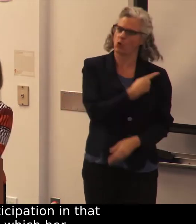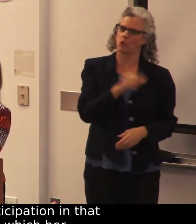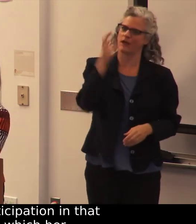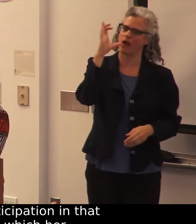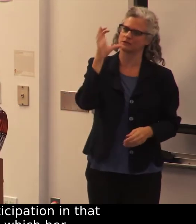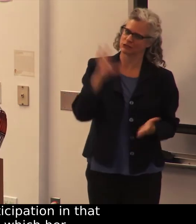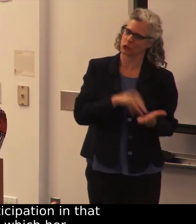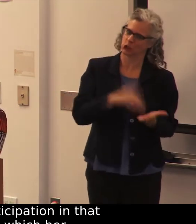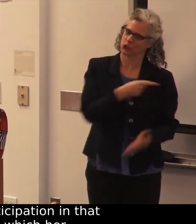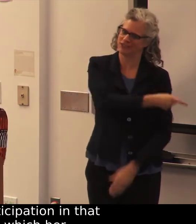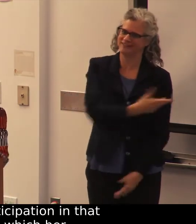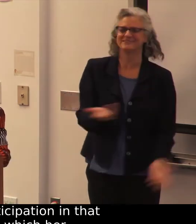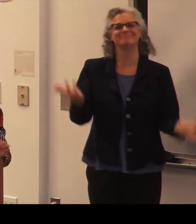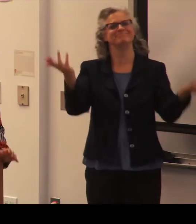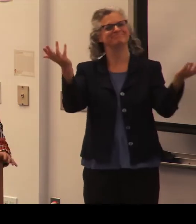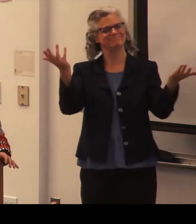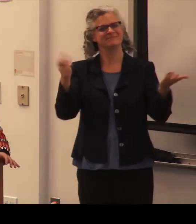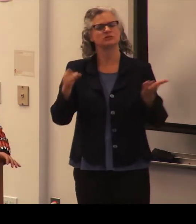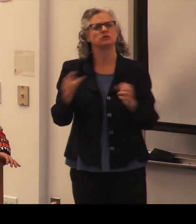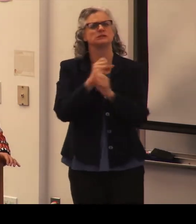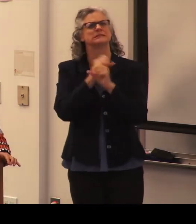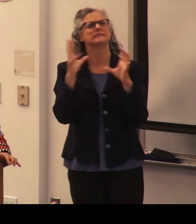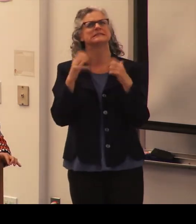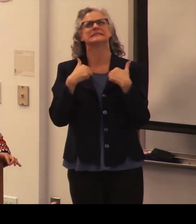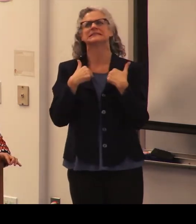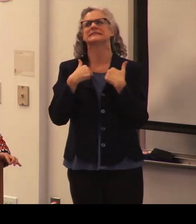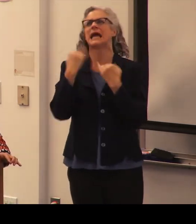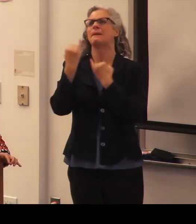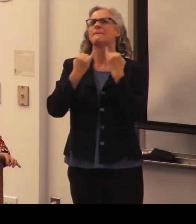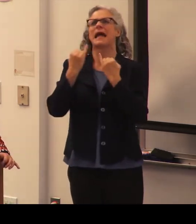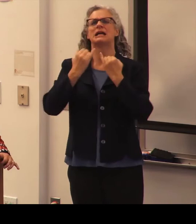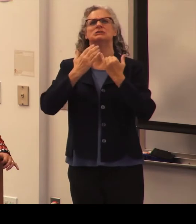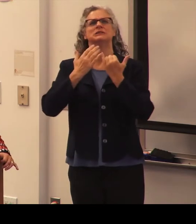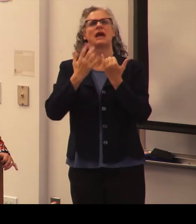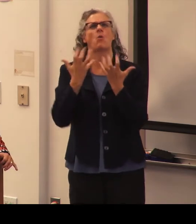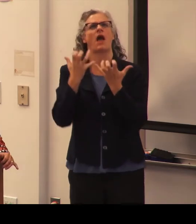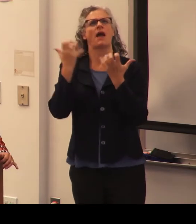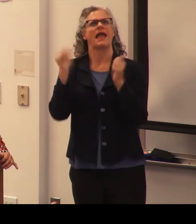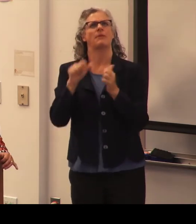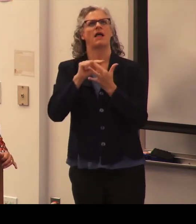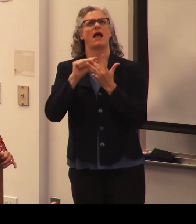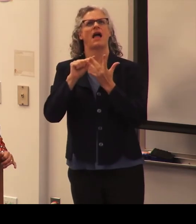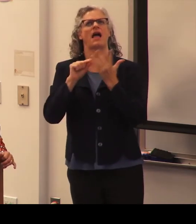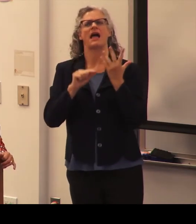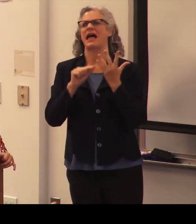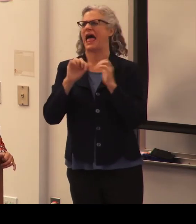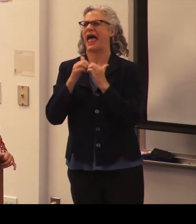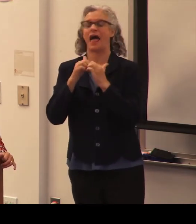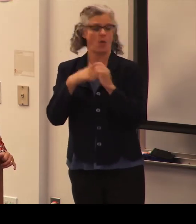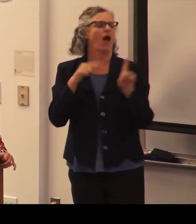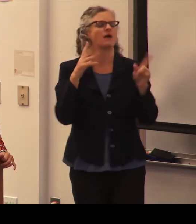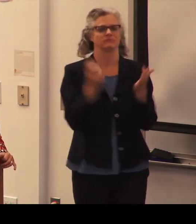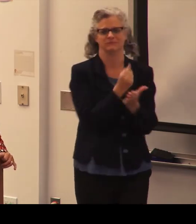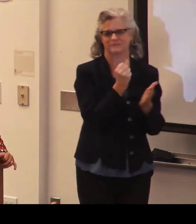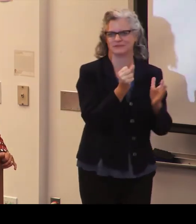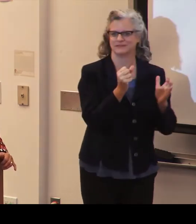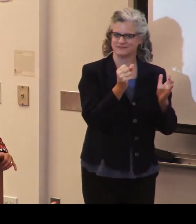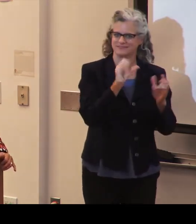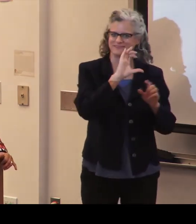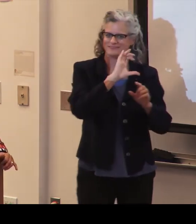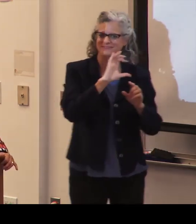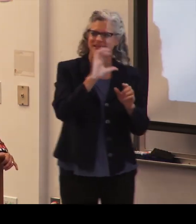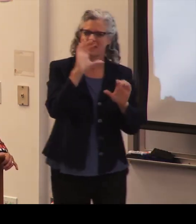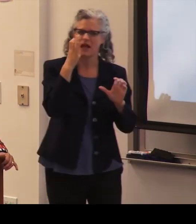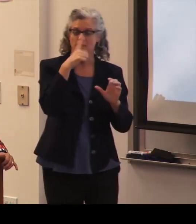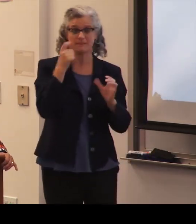participation in that world in which her cousins, but not she, lived, involved being able to flirt well. Yes.